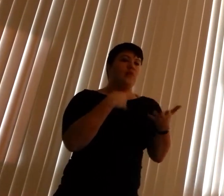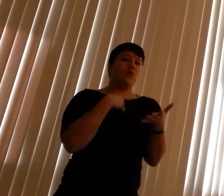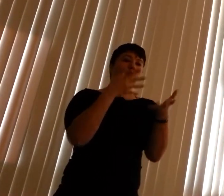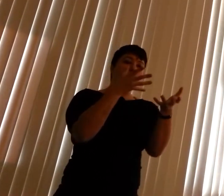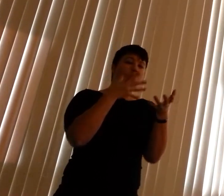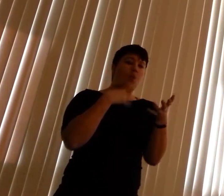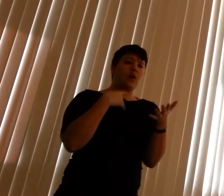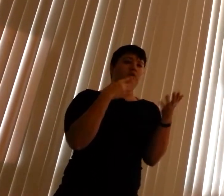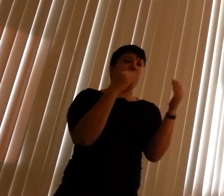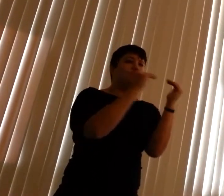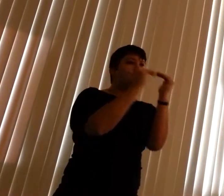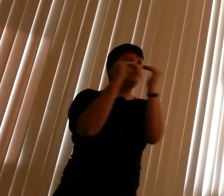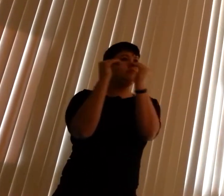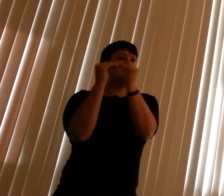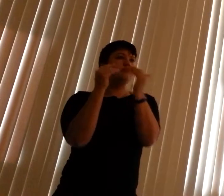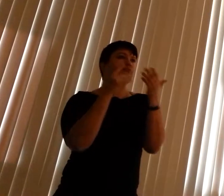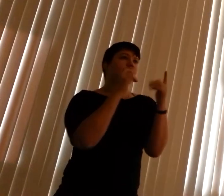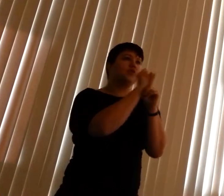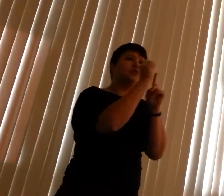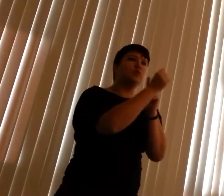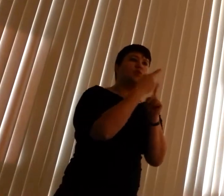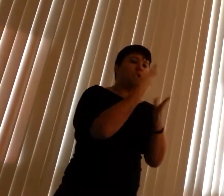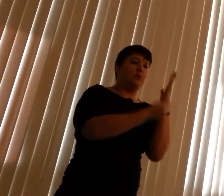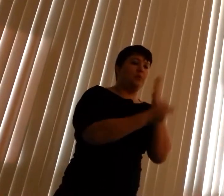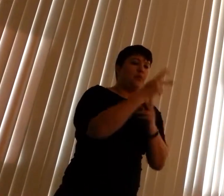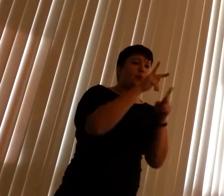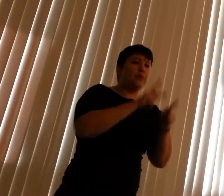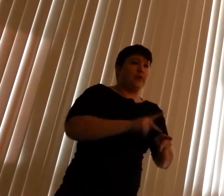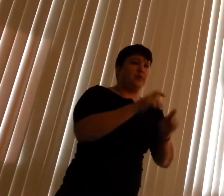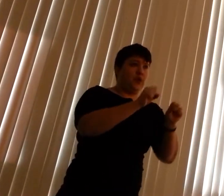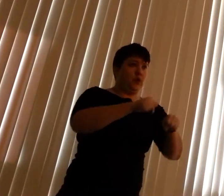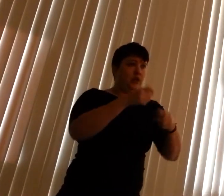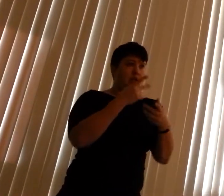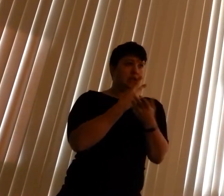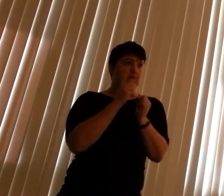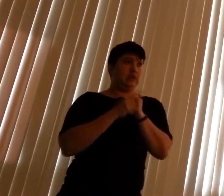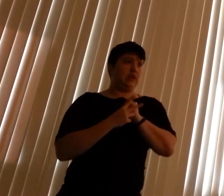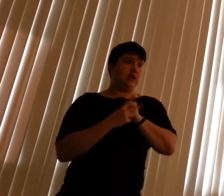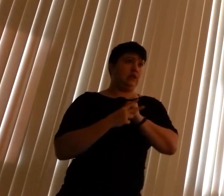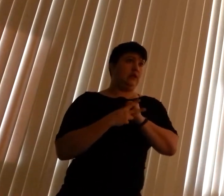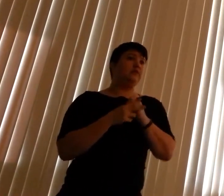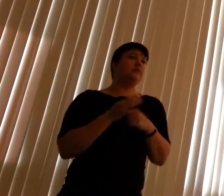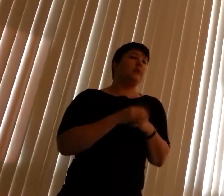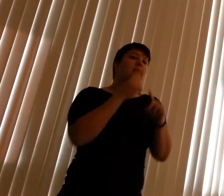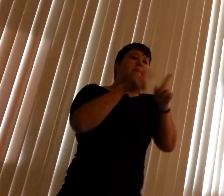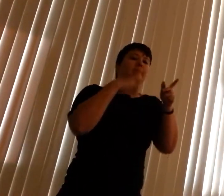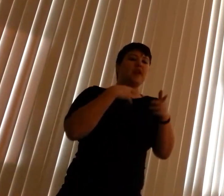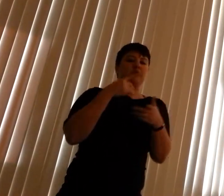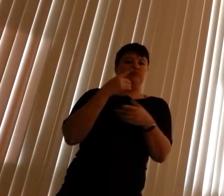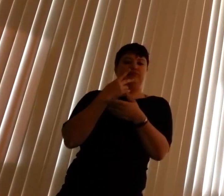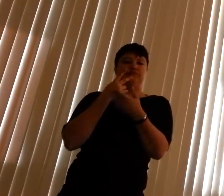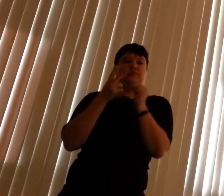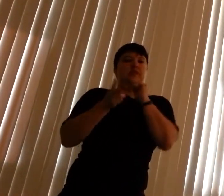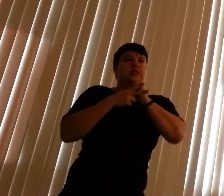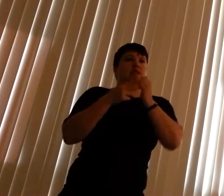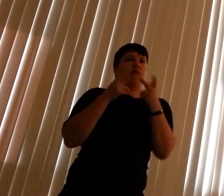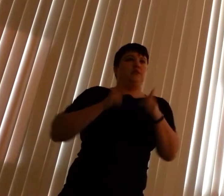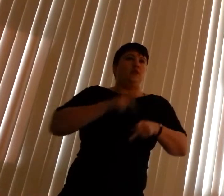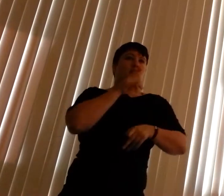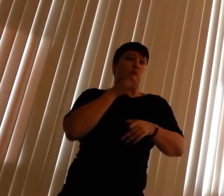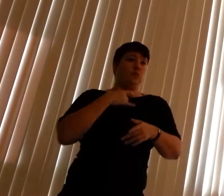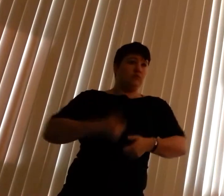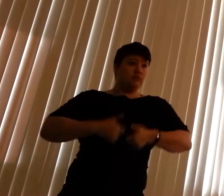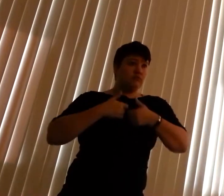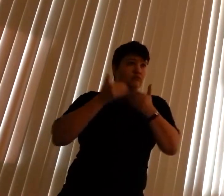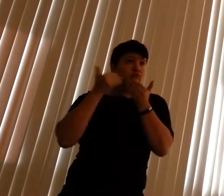paraplegia case, but saving straight away the person who would live longer in the unequal lifespan case.